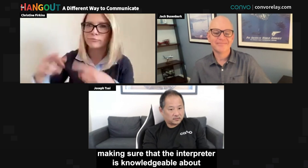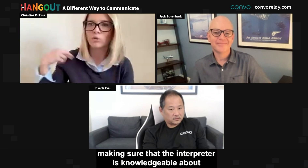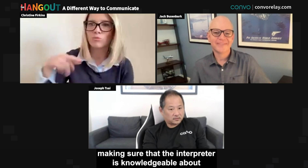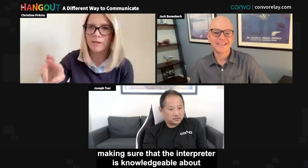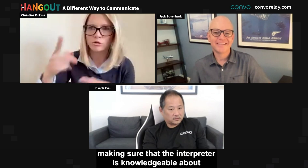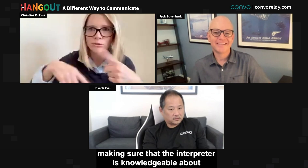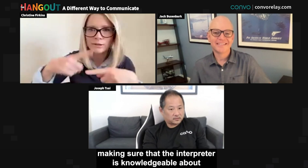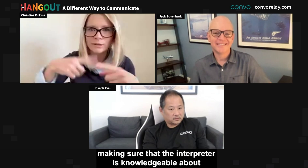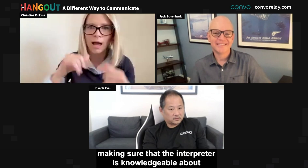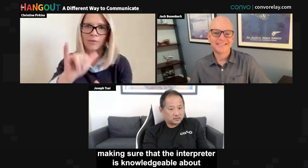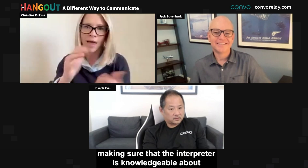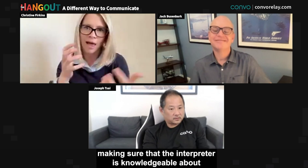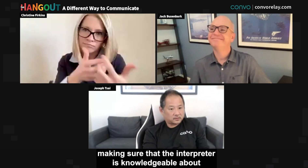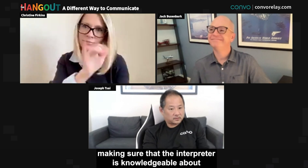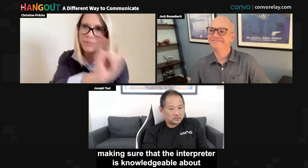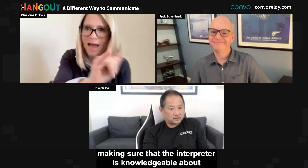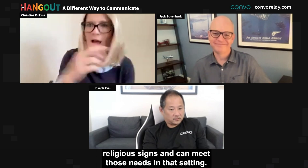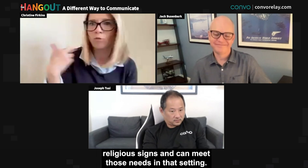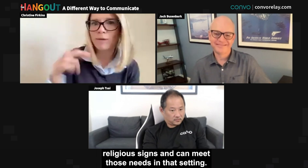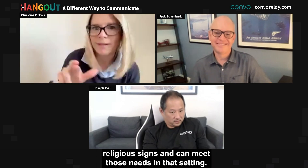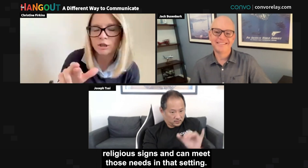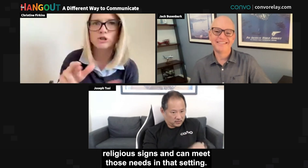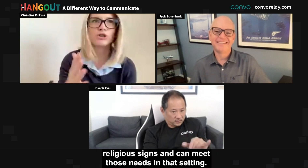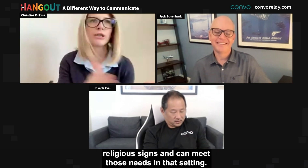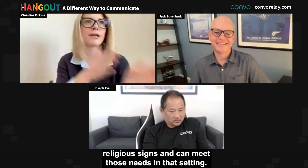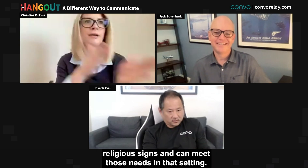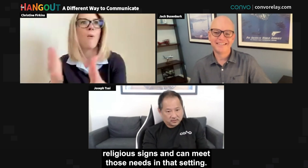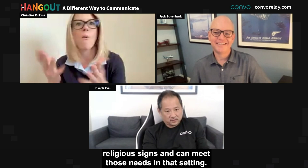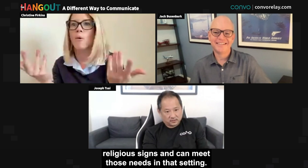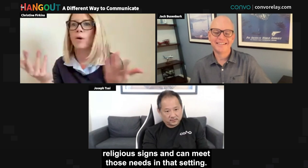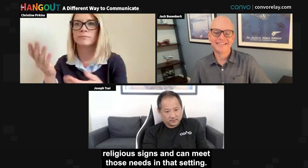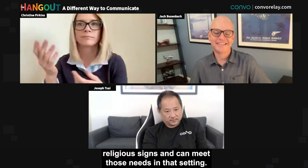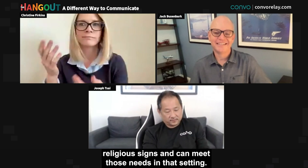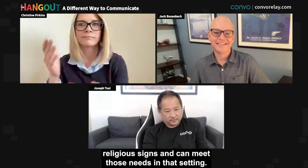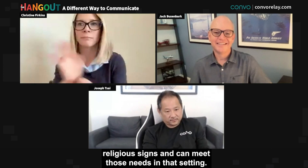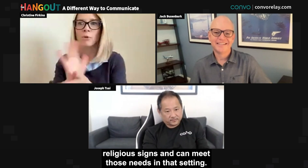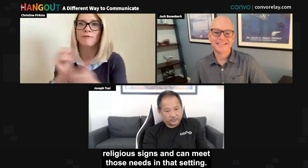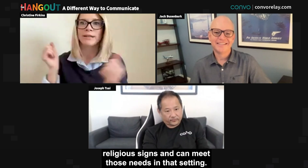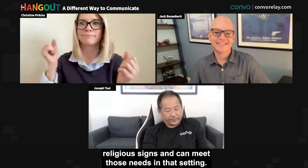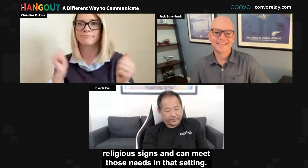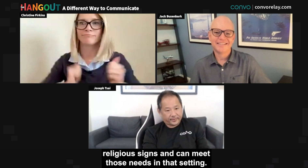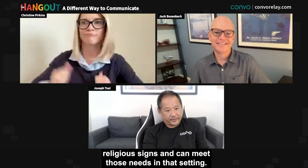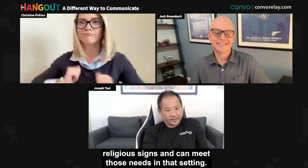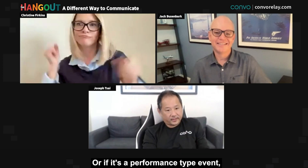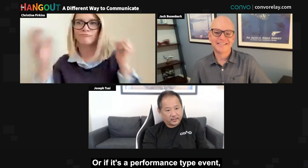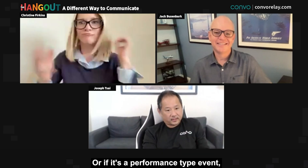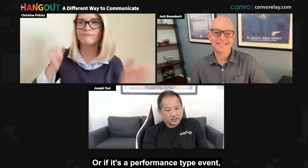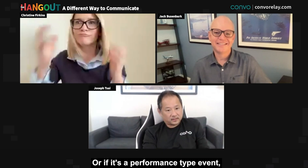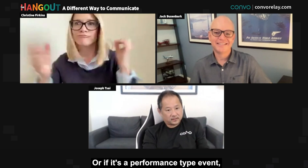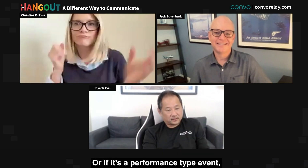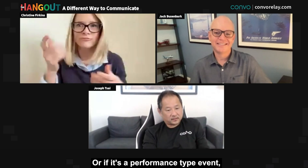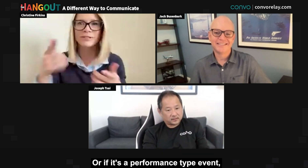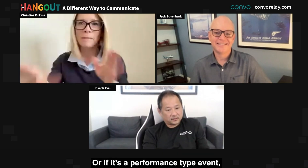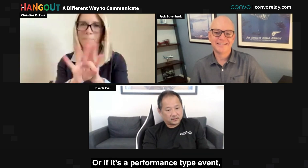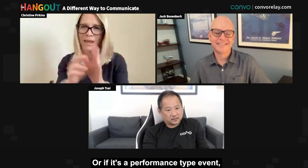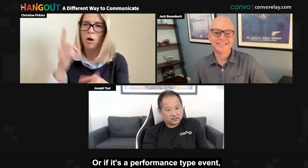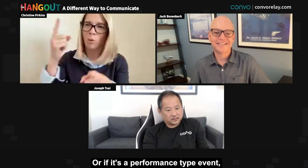the interpreter is knowledgeable about religious signs and can meet those needs in that setting. Or if it's a performance type